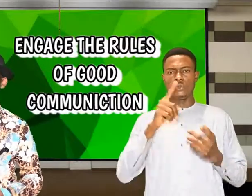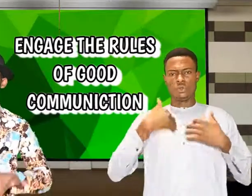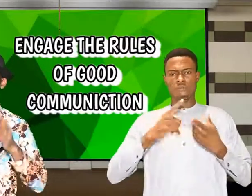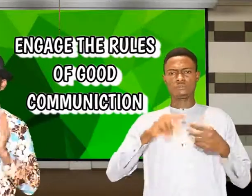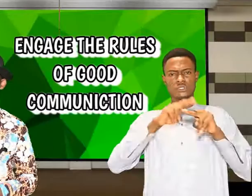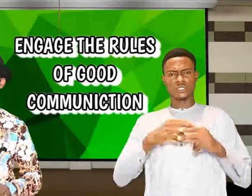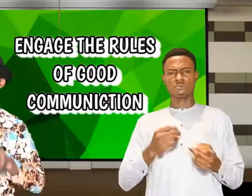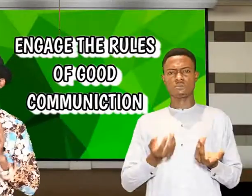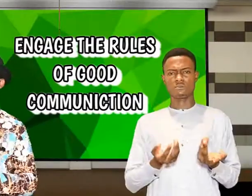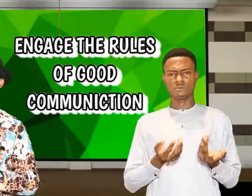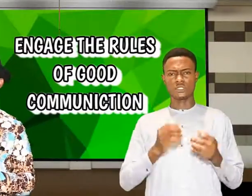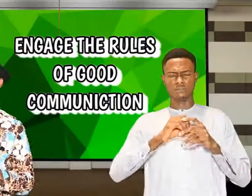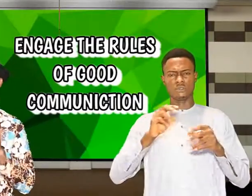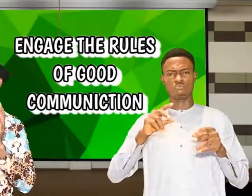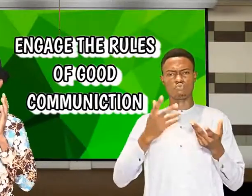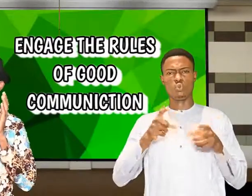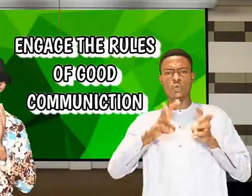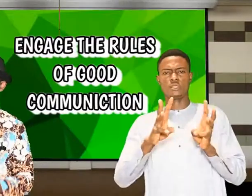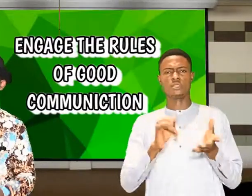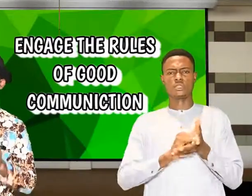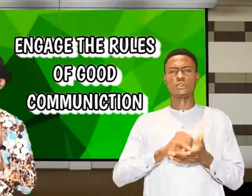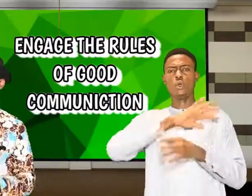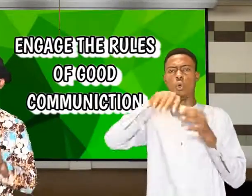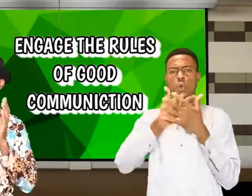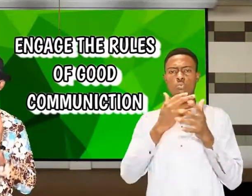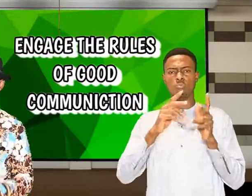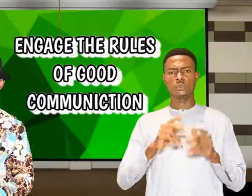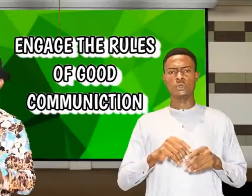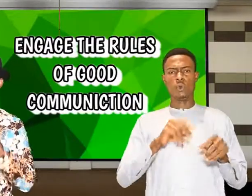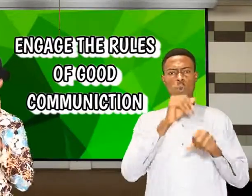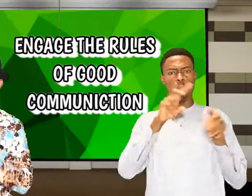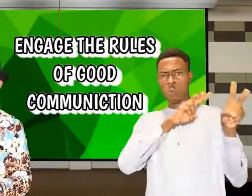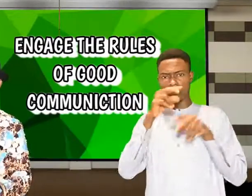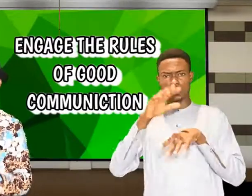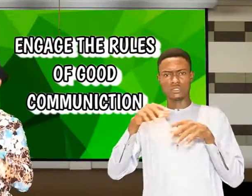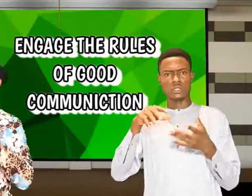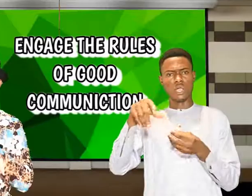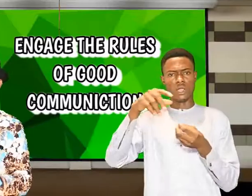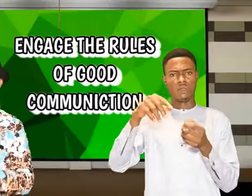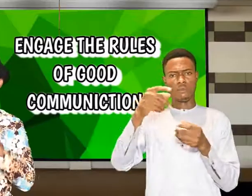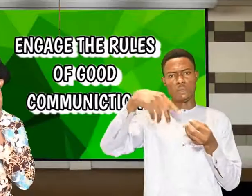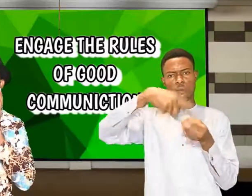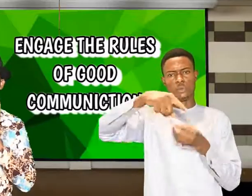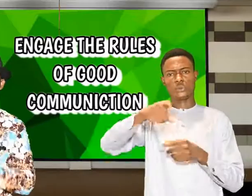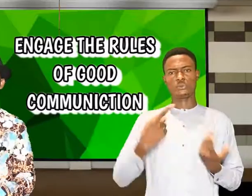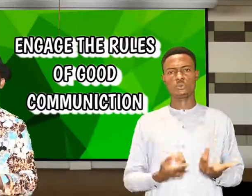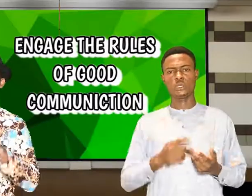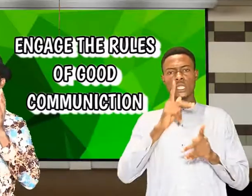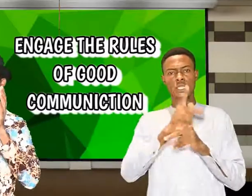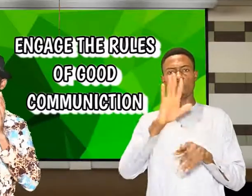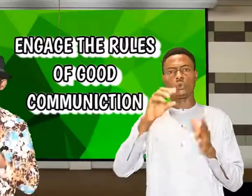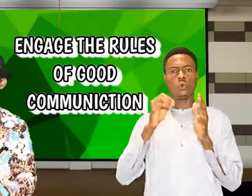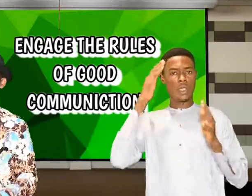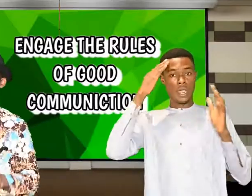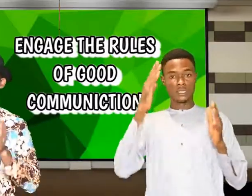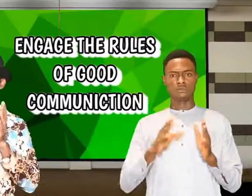your seat, or sitting in a relaxed stance can all work against you. Instead, keep your head up and